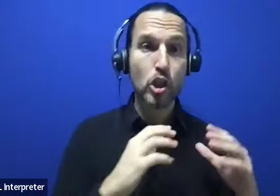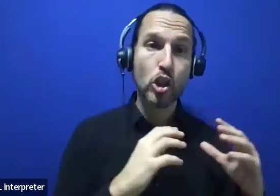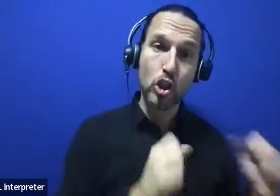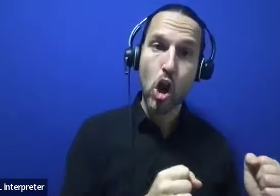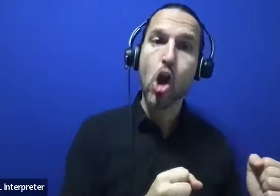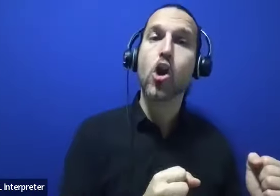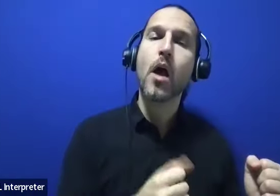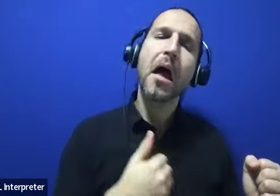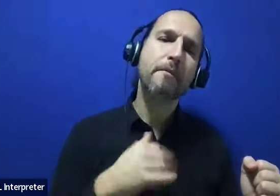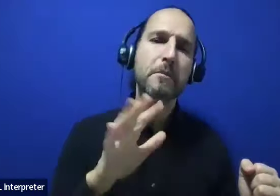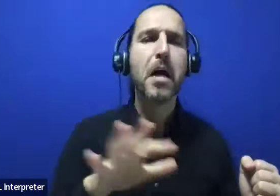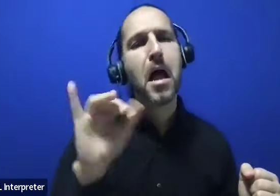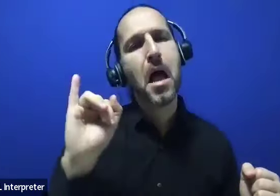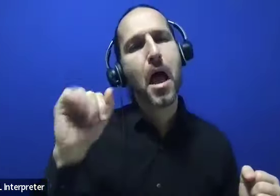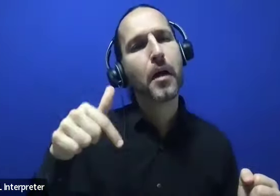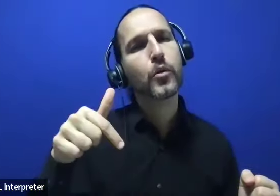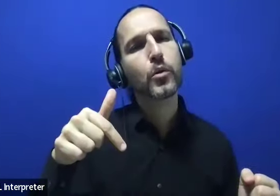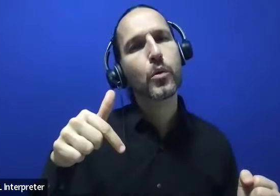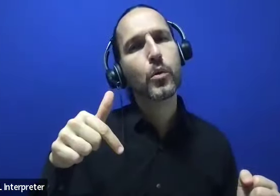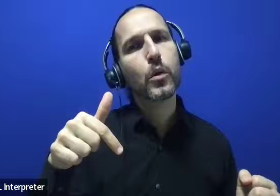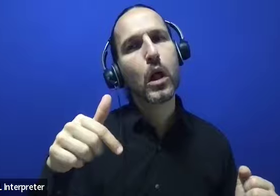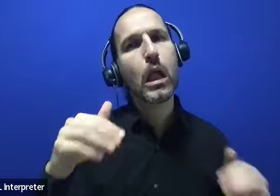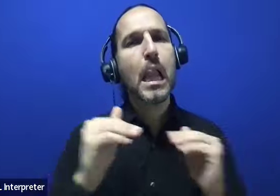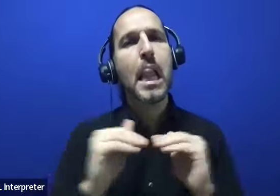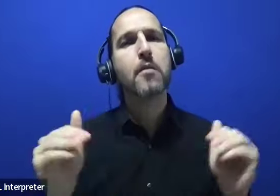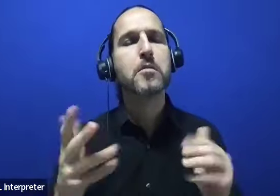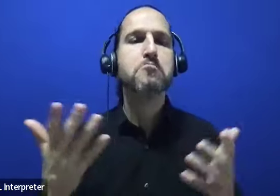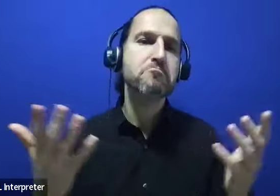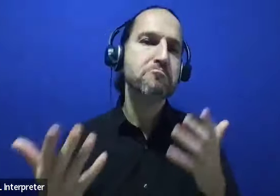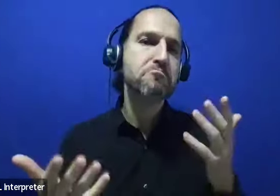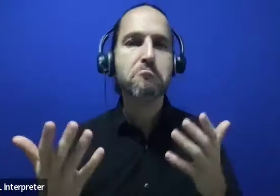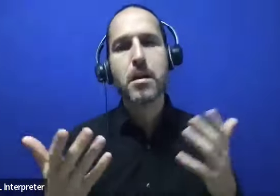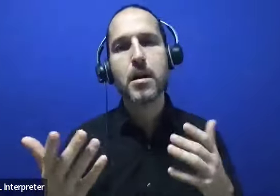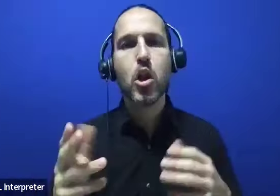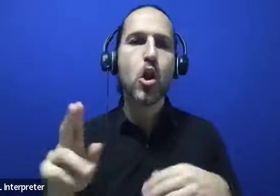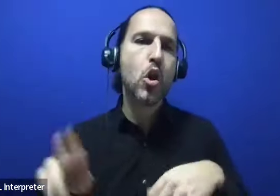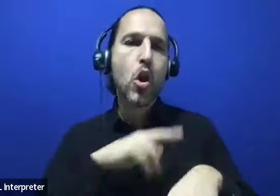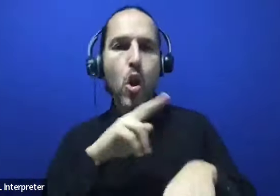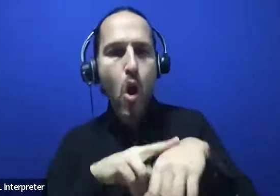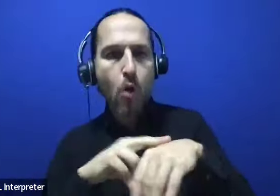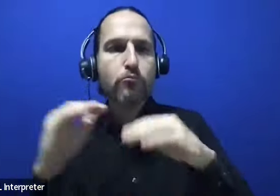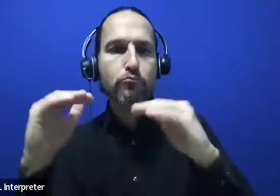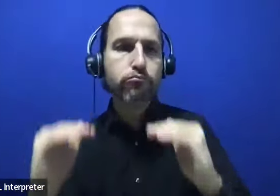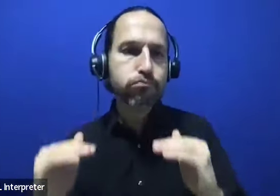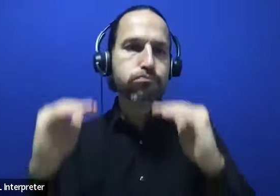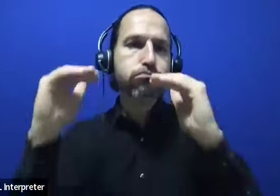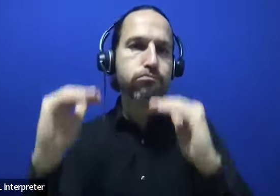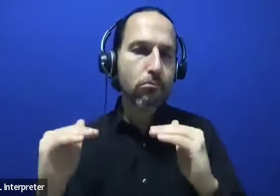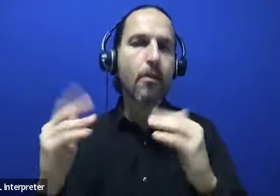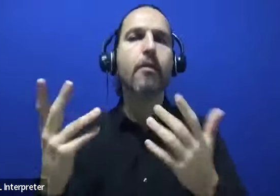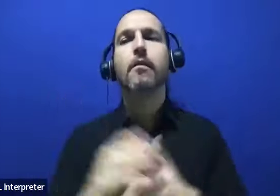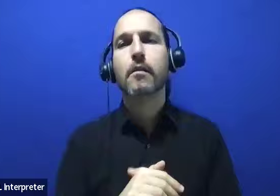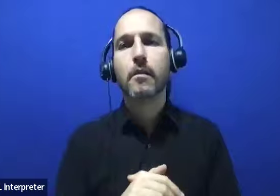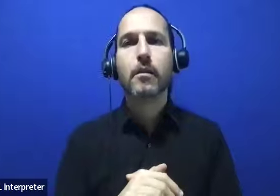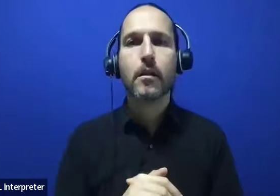an IQ in the low normal and on up range. About half